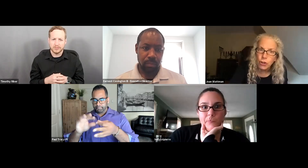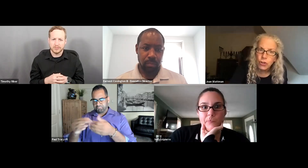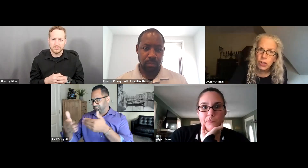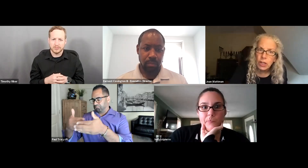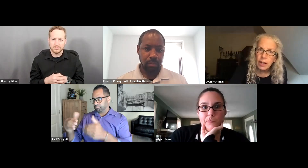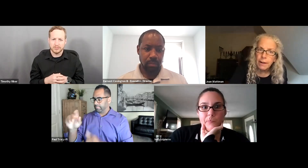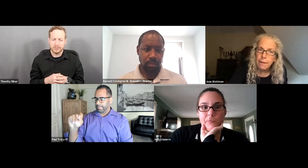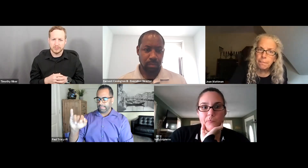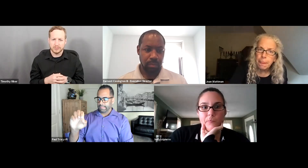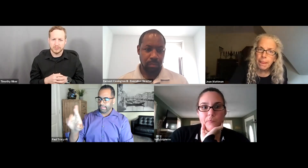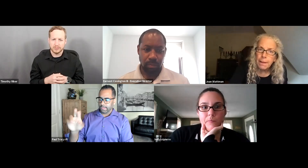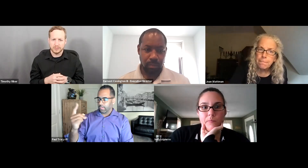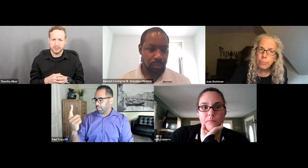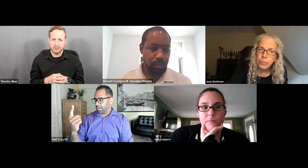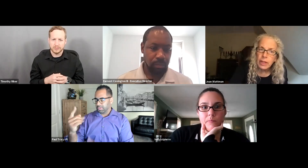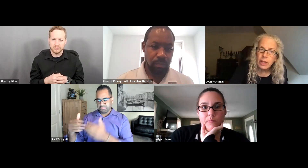procedures.